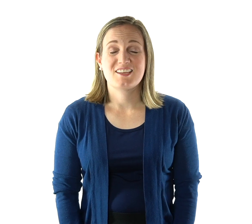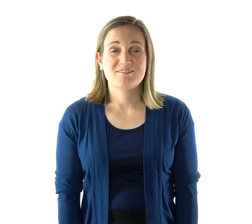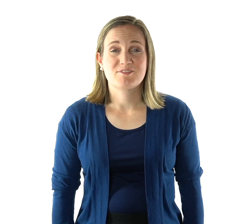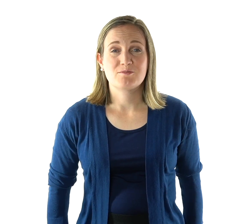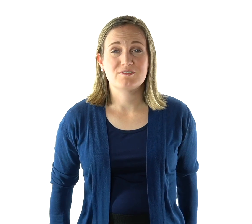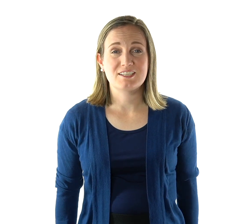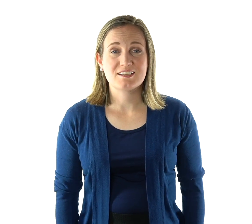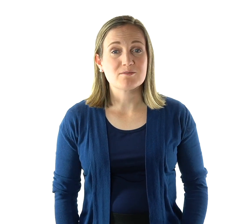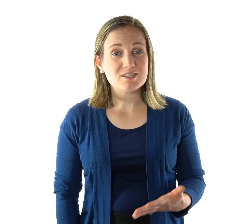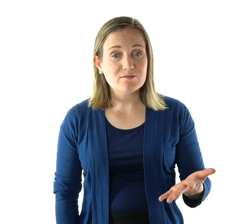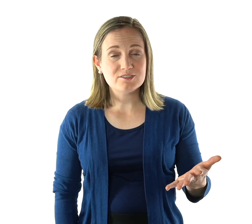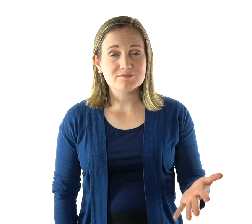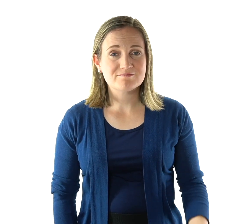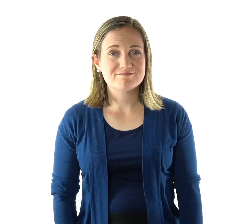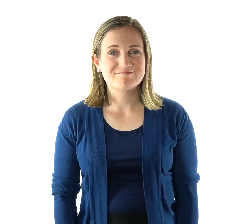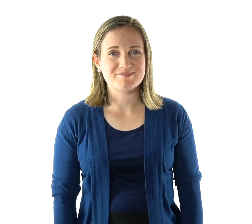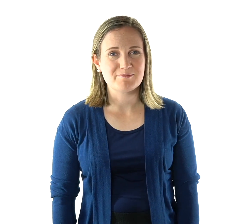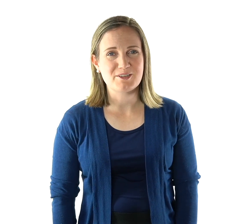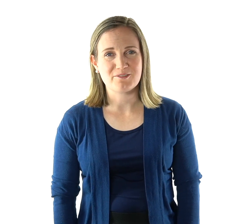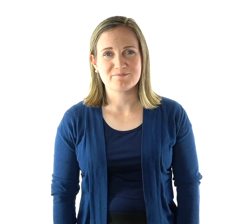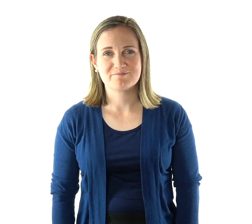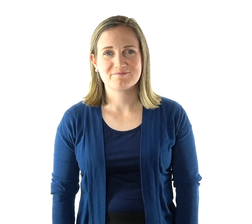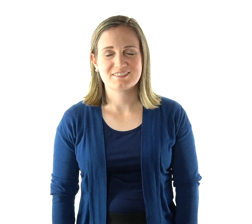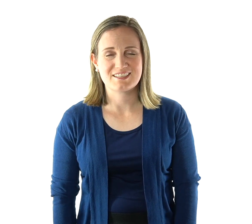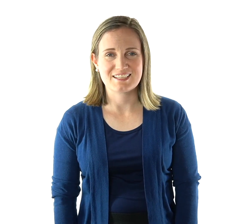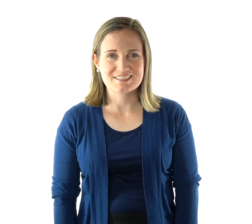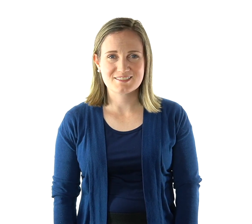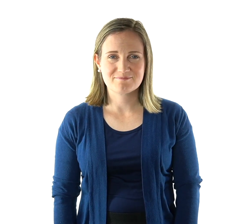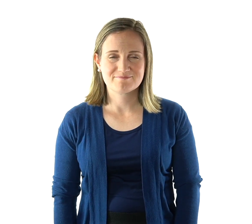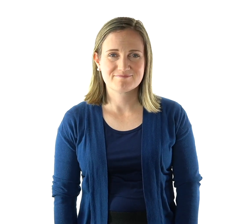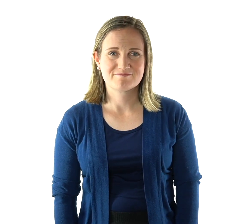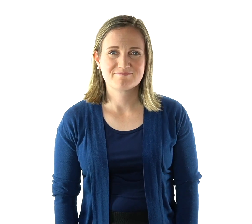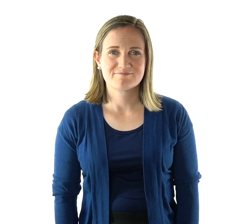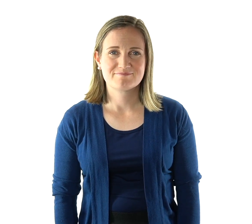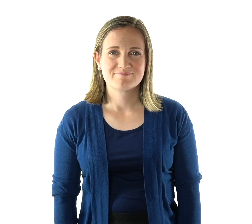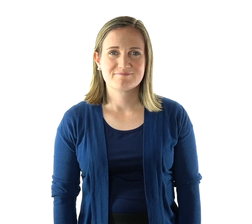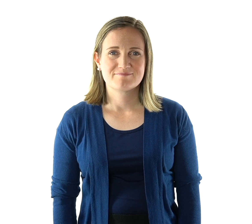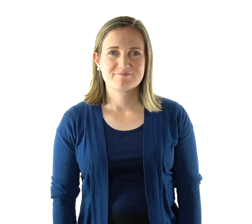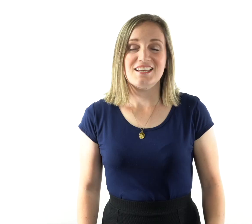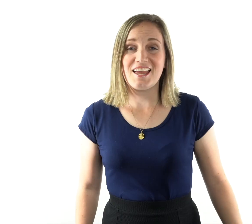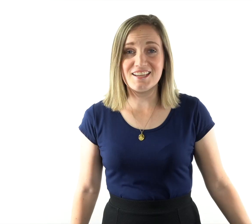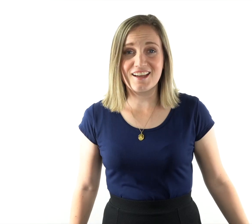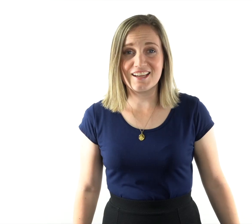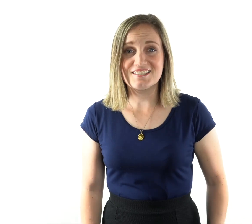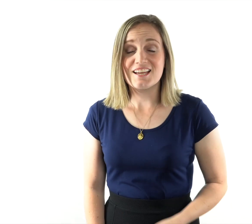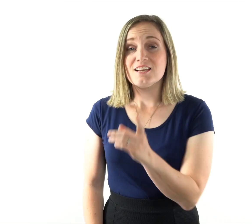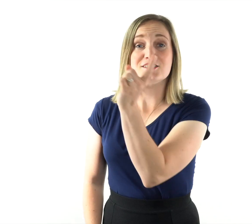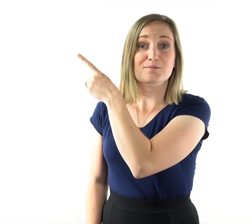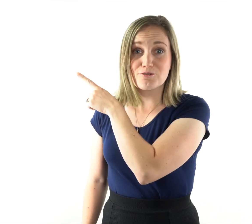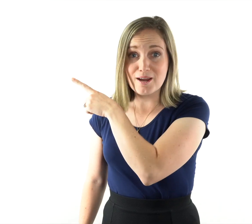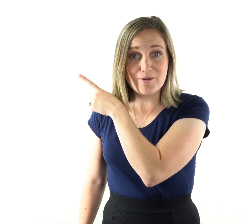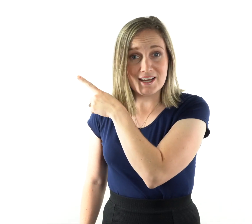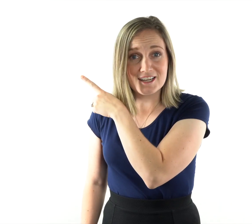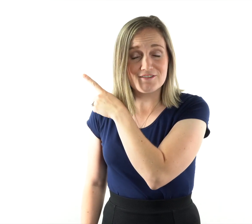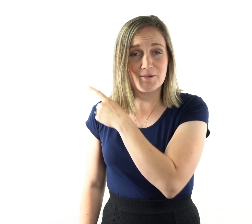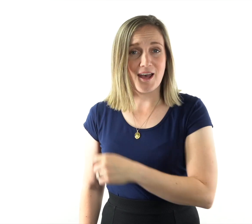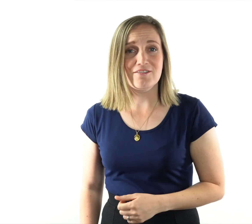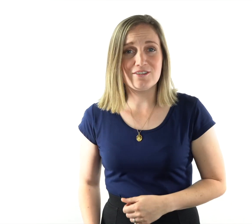again. Hopefully that was helpful. Let me know. Thanks. Hey guys, subscribe right here if you haven't